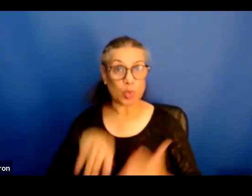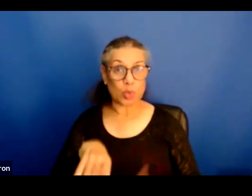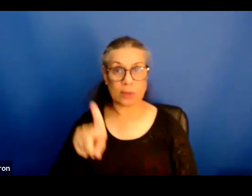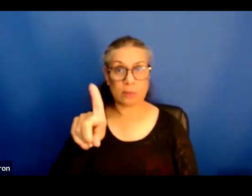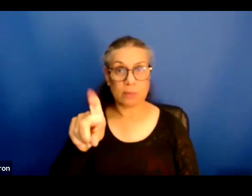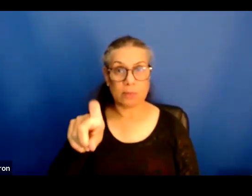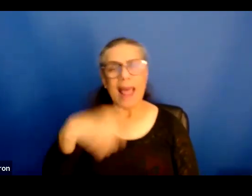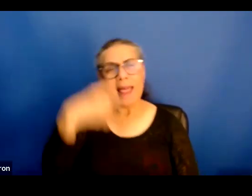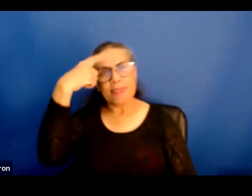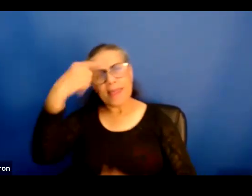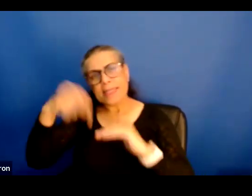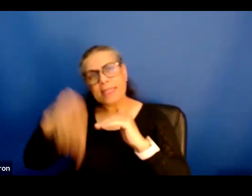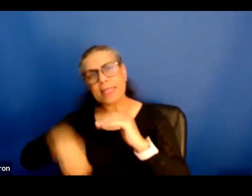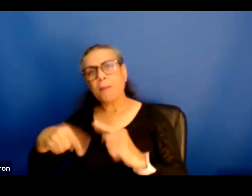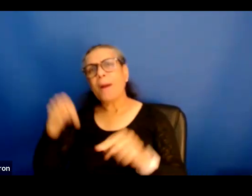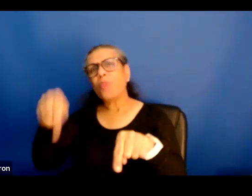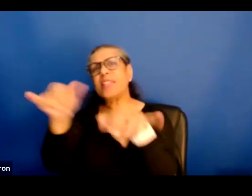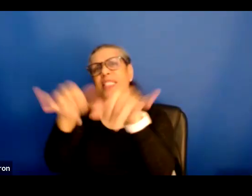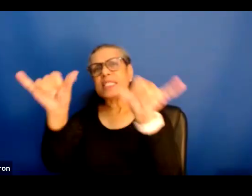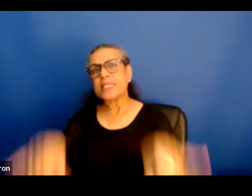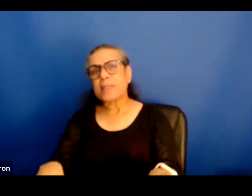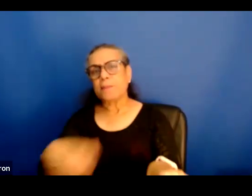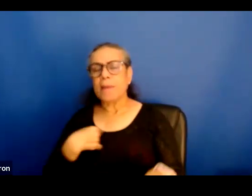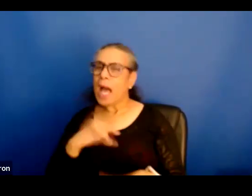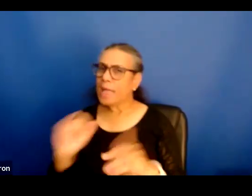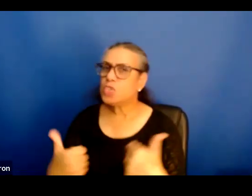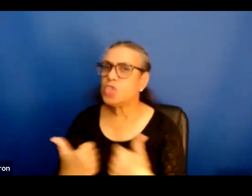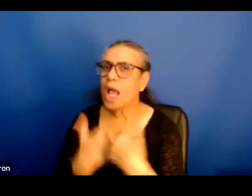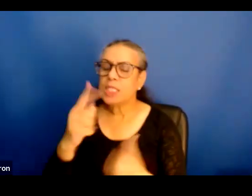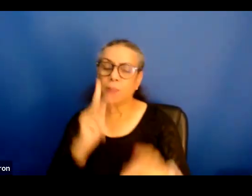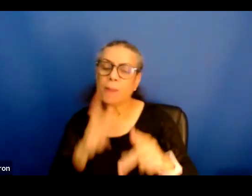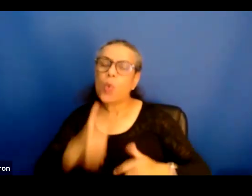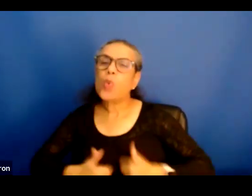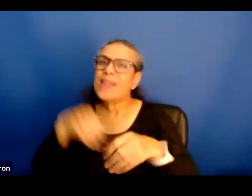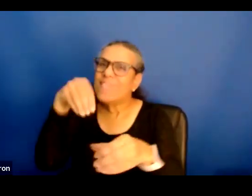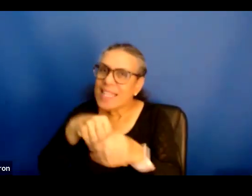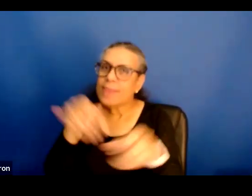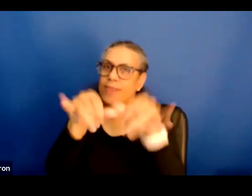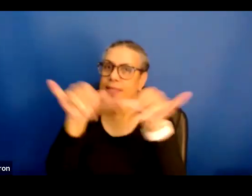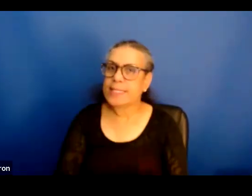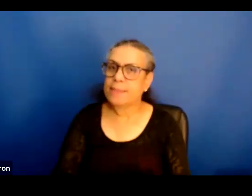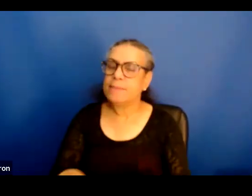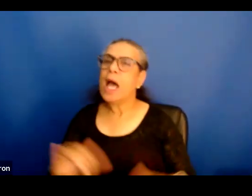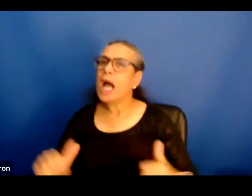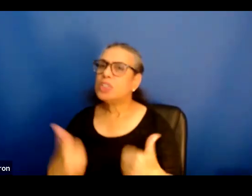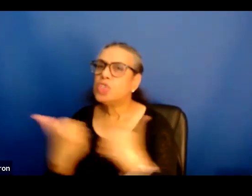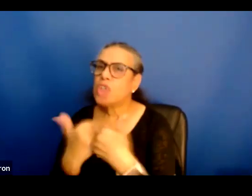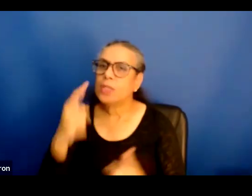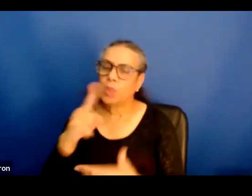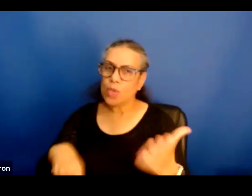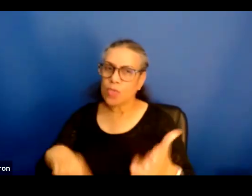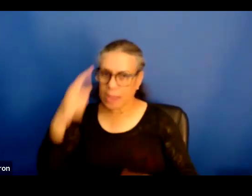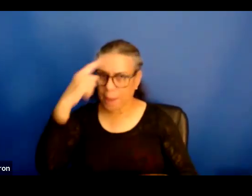ability to think critically about the systems you have designed. I question your empathy for people living inside these systems. I question your willingness to stand up for the